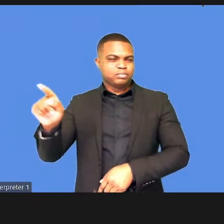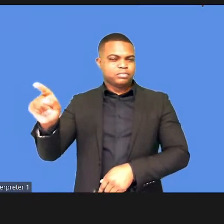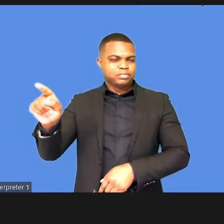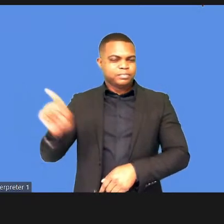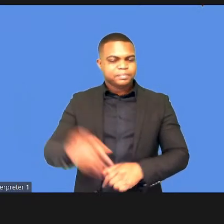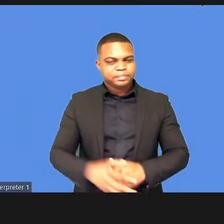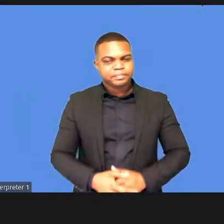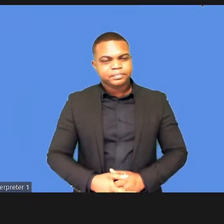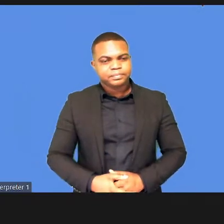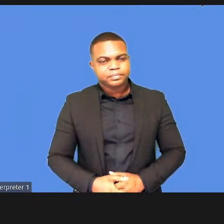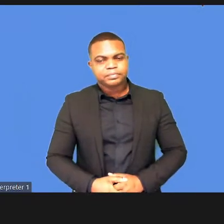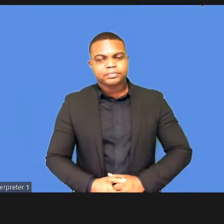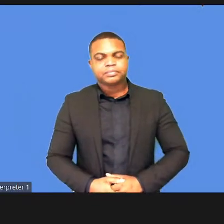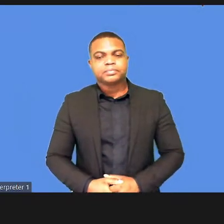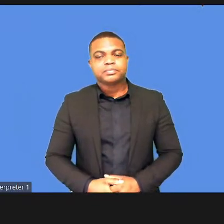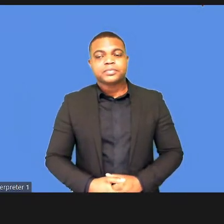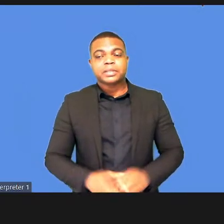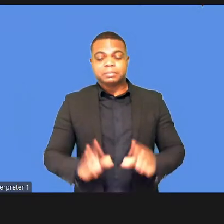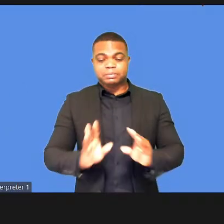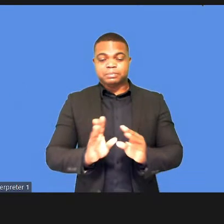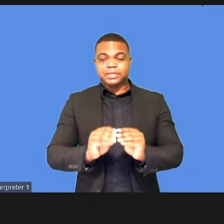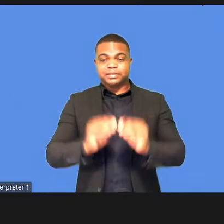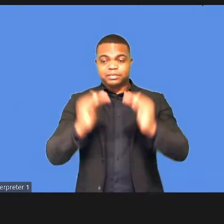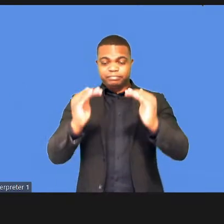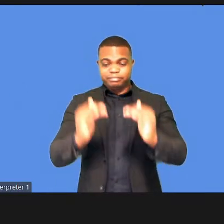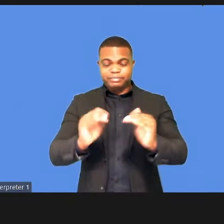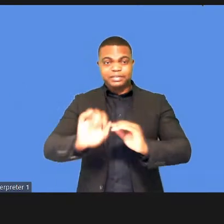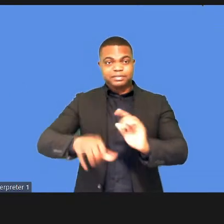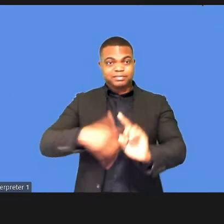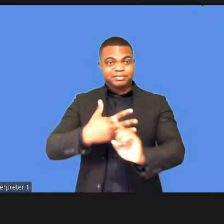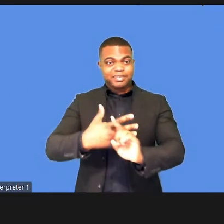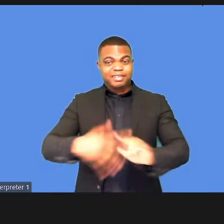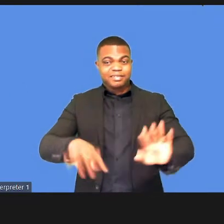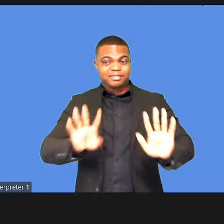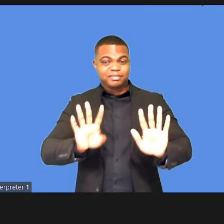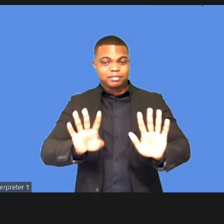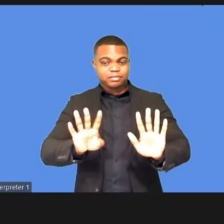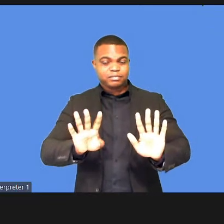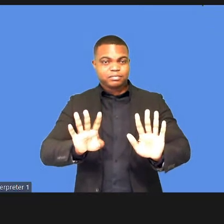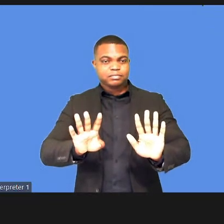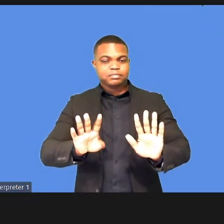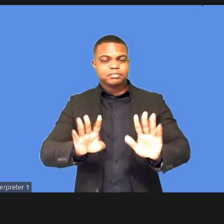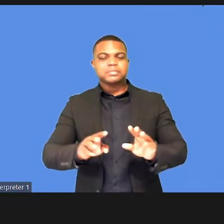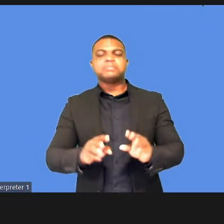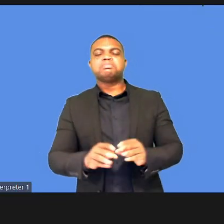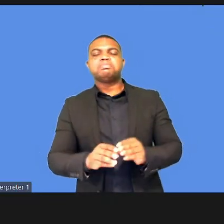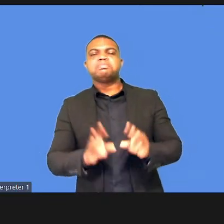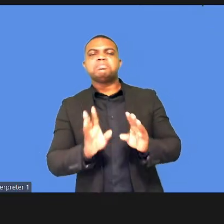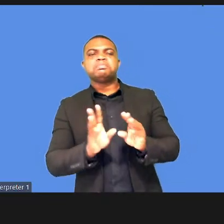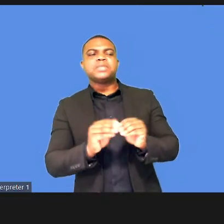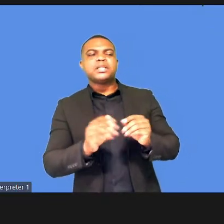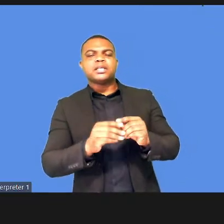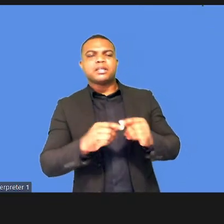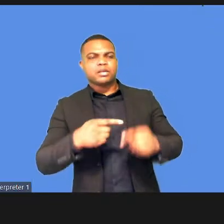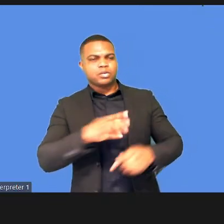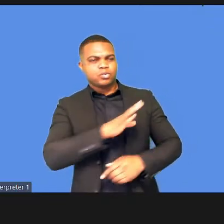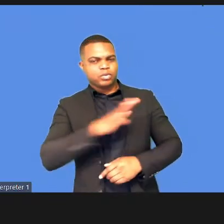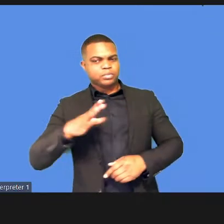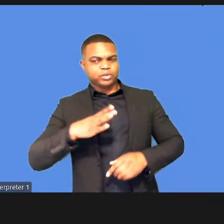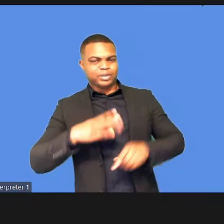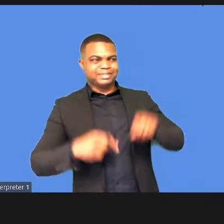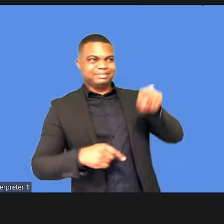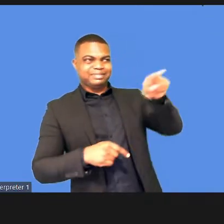Commission room in the convention hall. You can check your mail emails because there will be a message